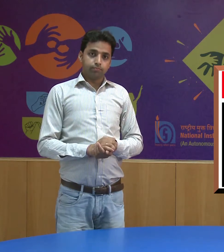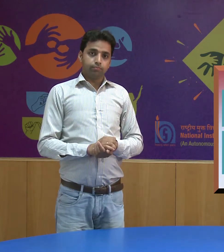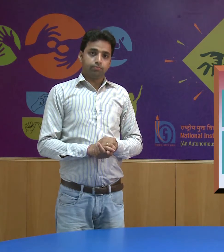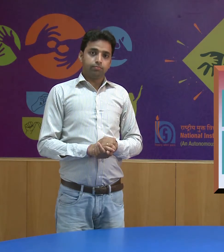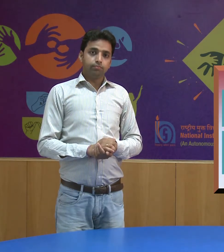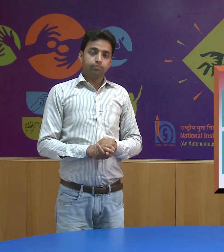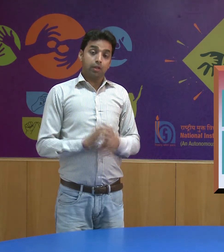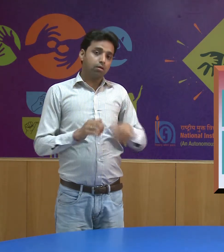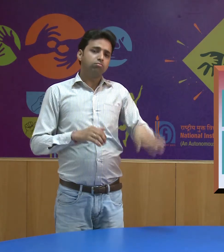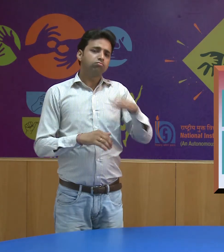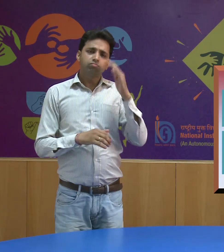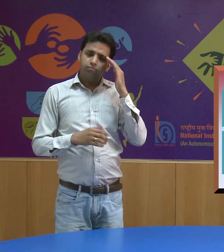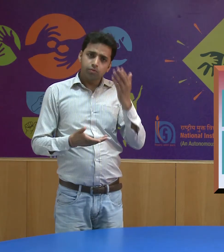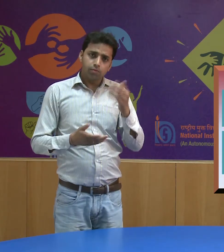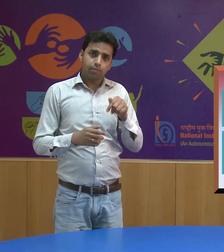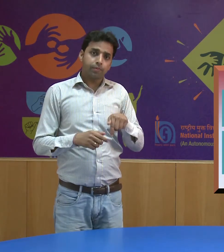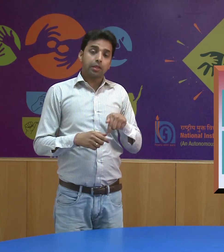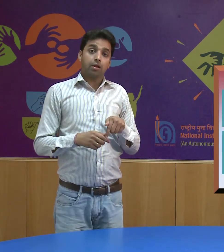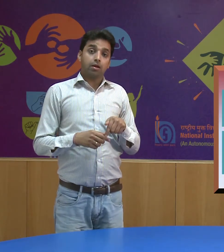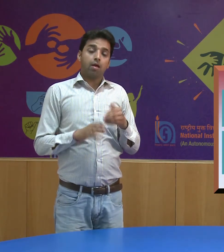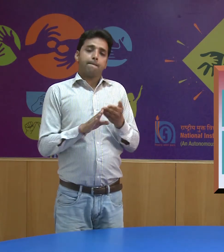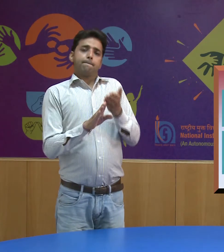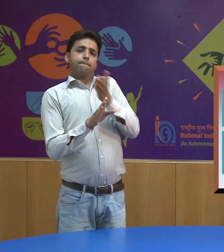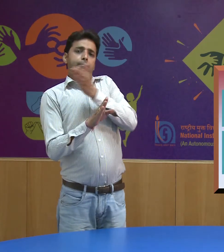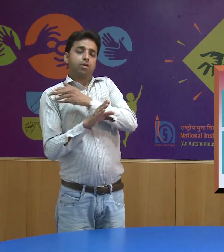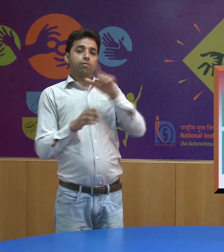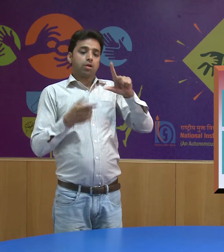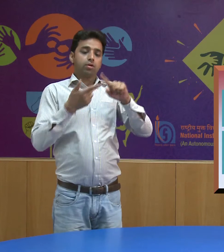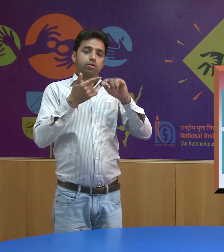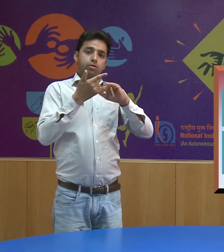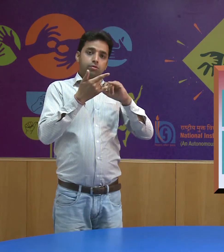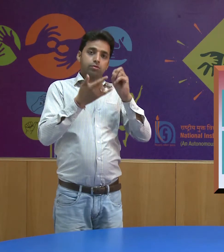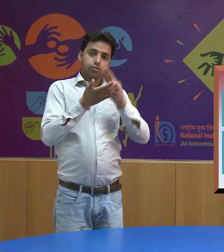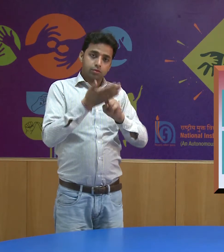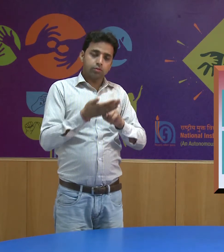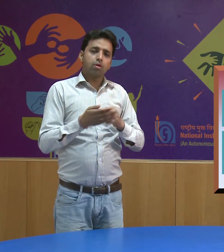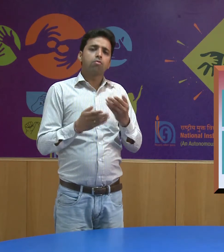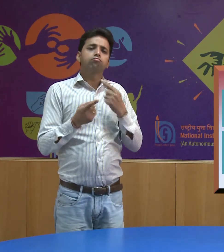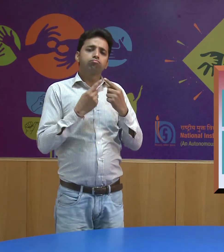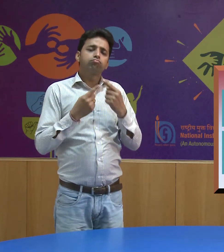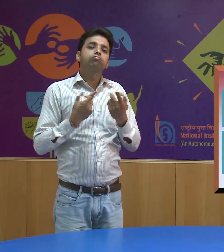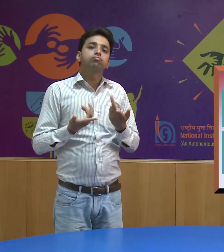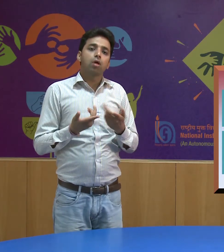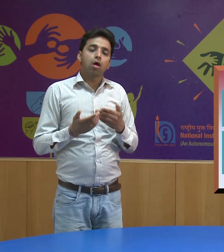As you know that in the previous lesson we had discussed about education